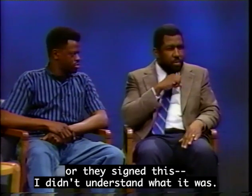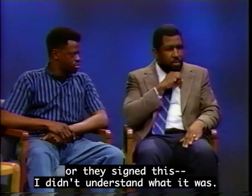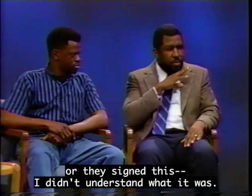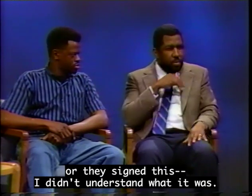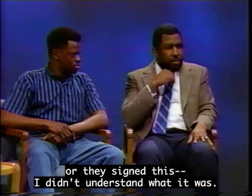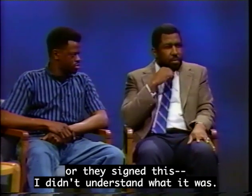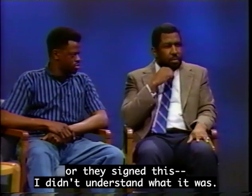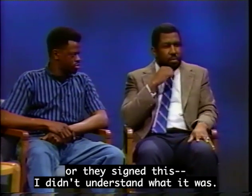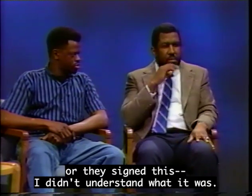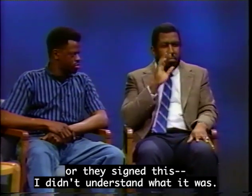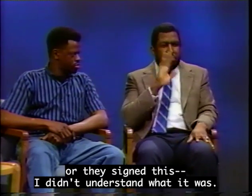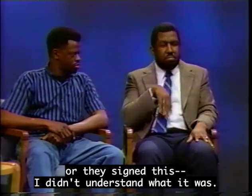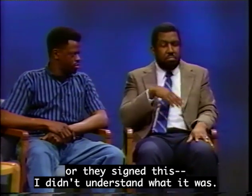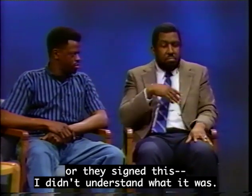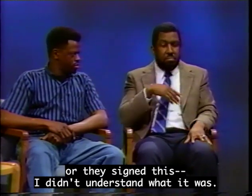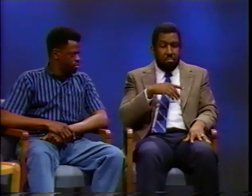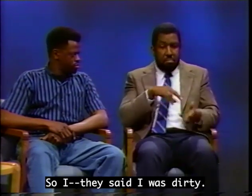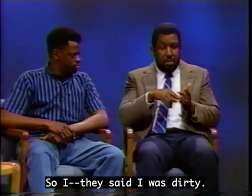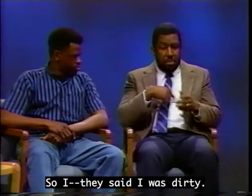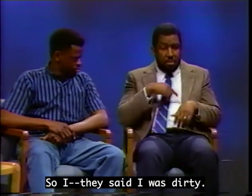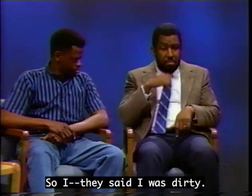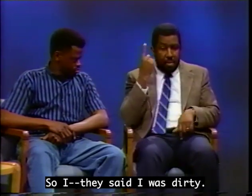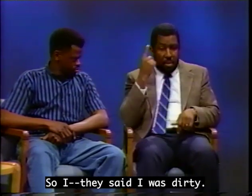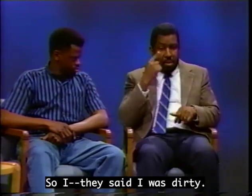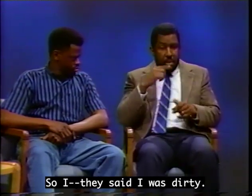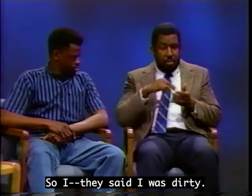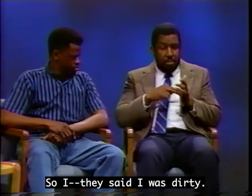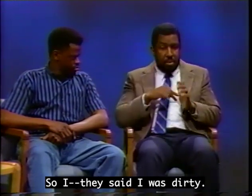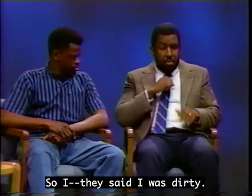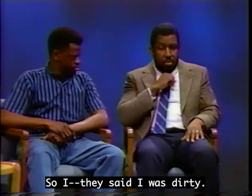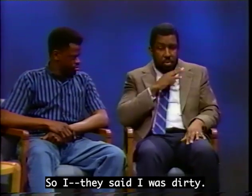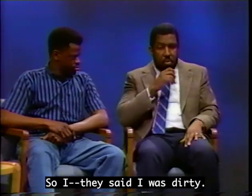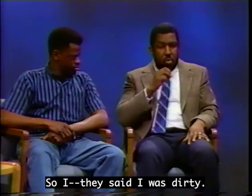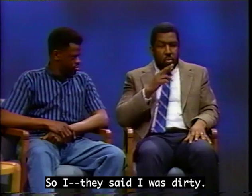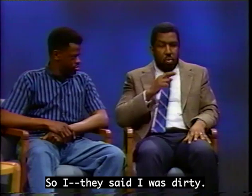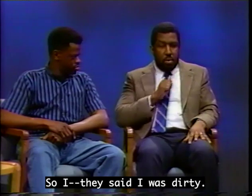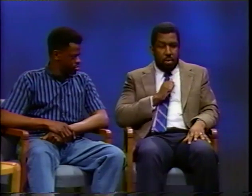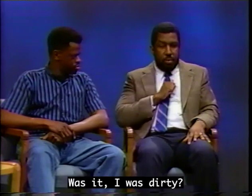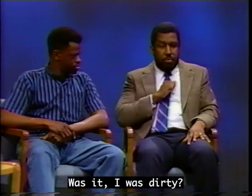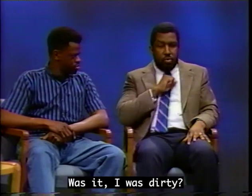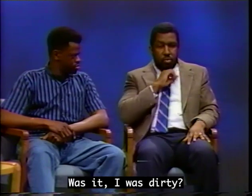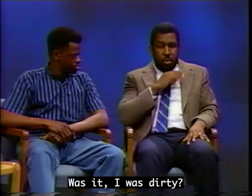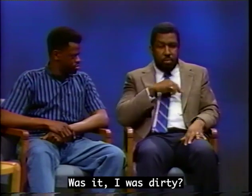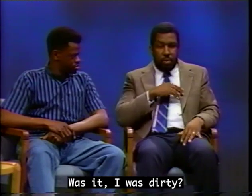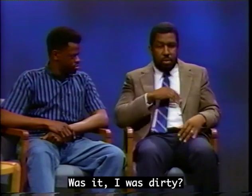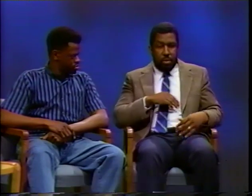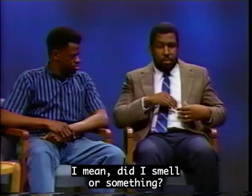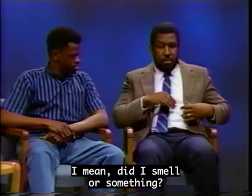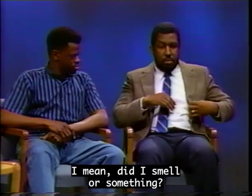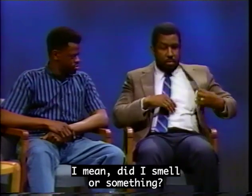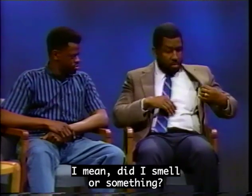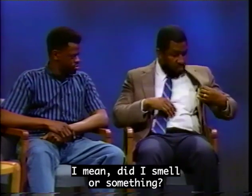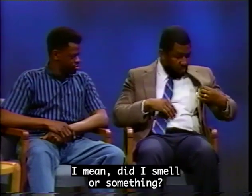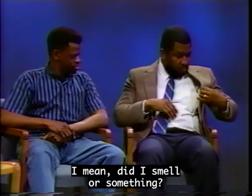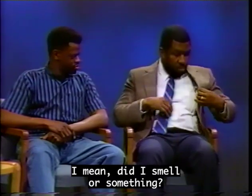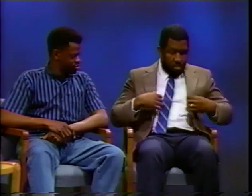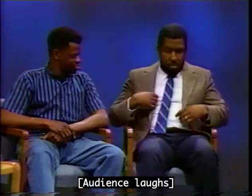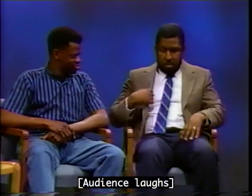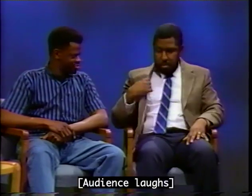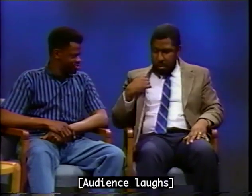this. I didn't understand what it was. So they said I was dirty. Was it I was dirty? I mean, did I smell or